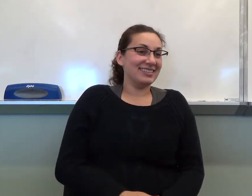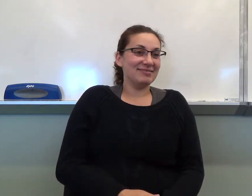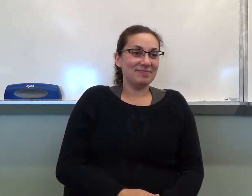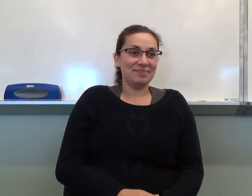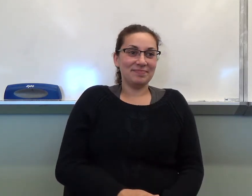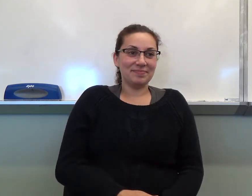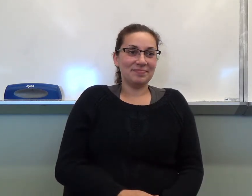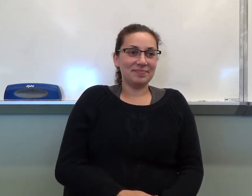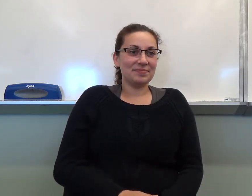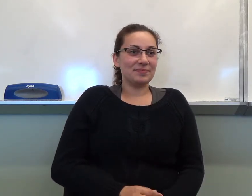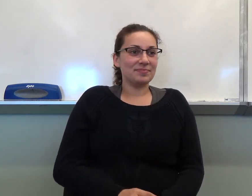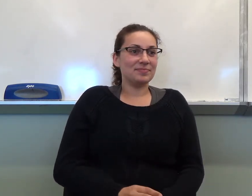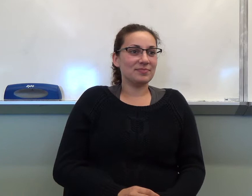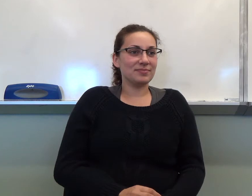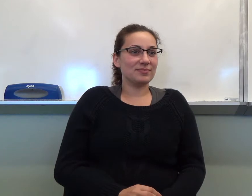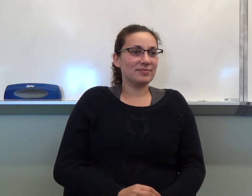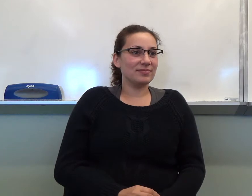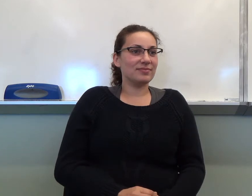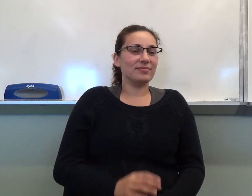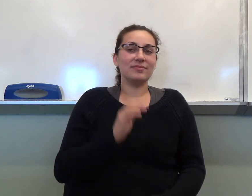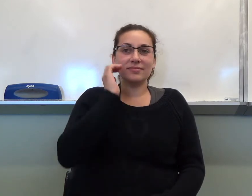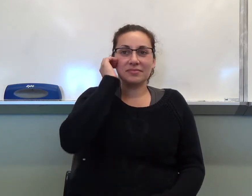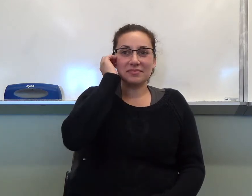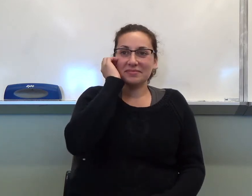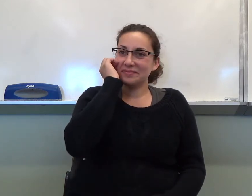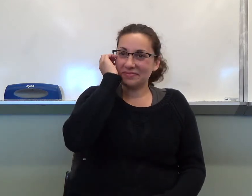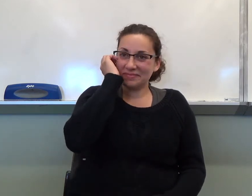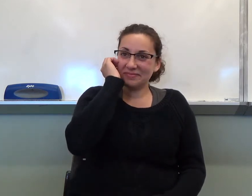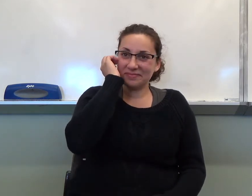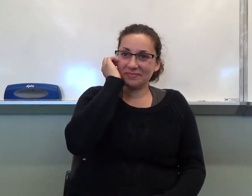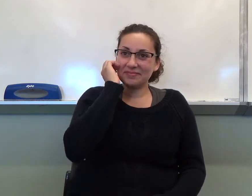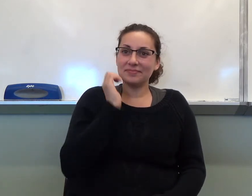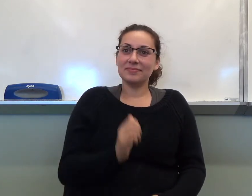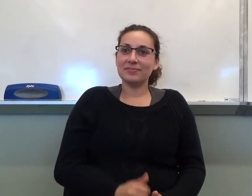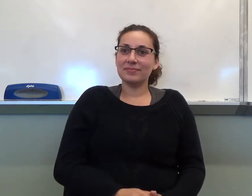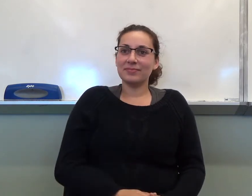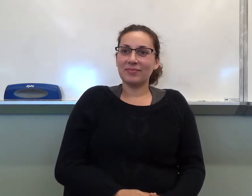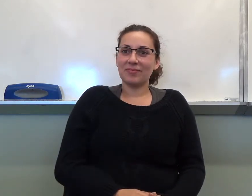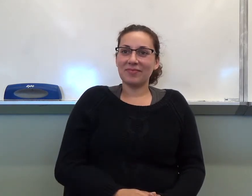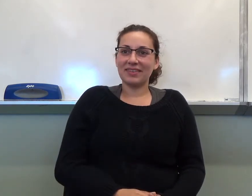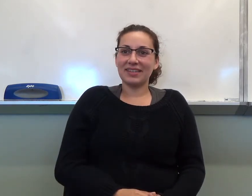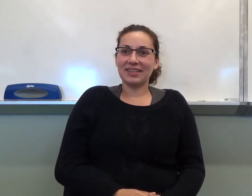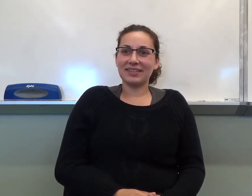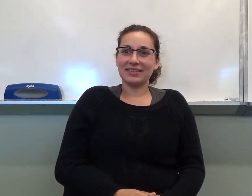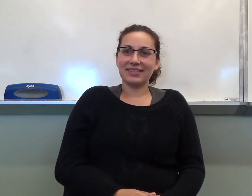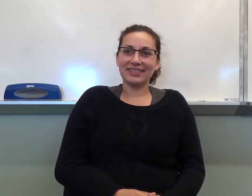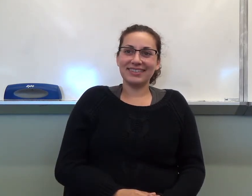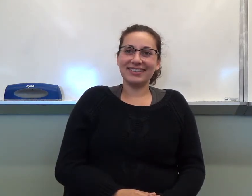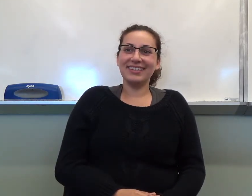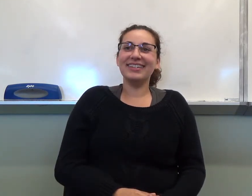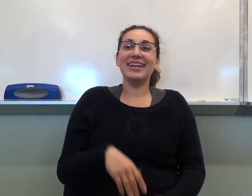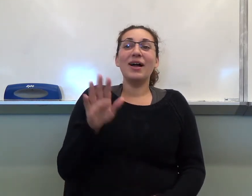And here's what you get. I'll write some of them down. You can read them. They're in your book. 1 inch is equal to 2.54